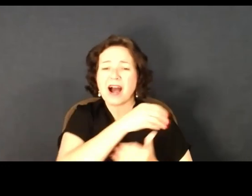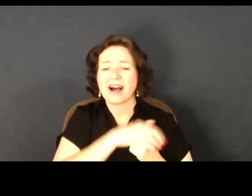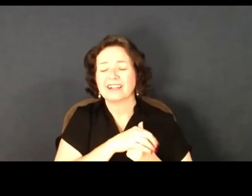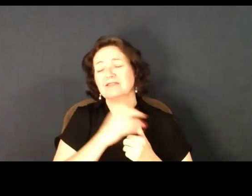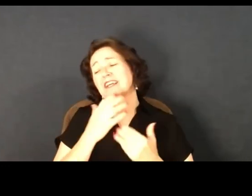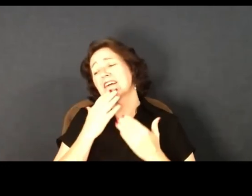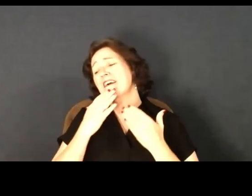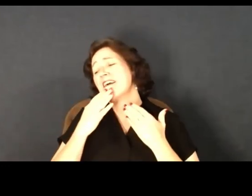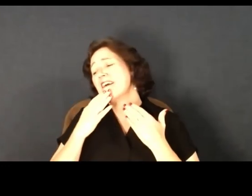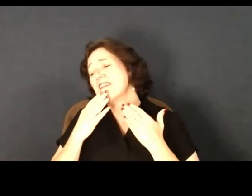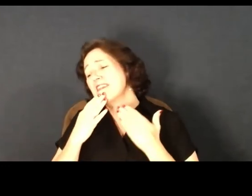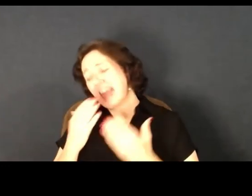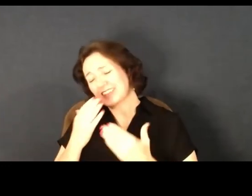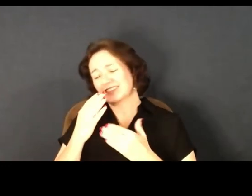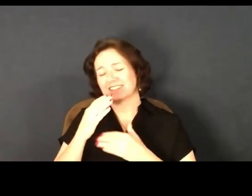gracias, clickety-clack.